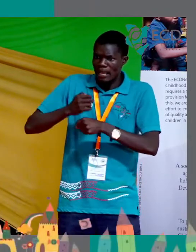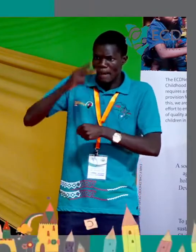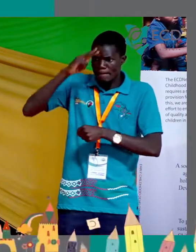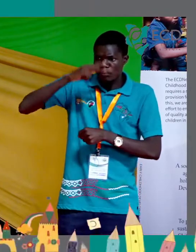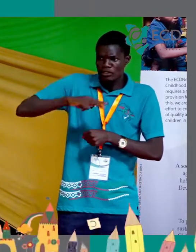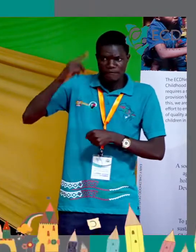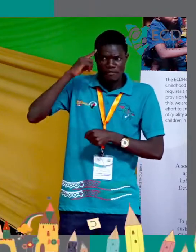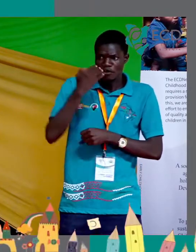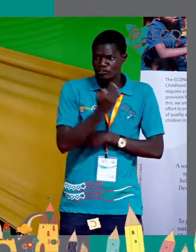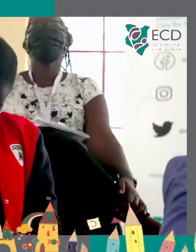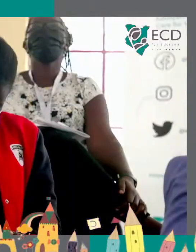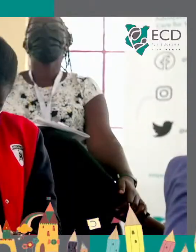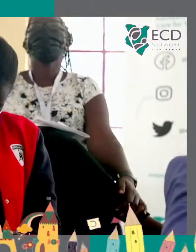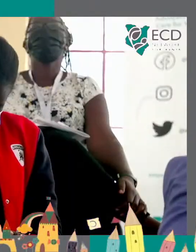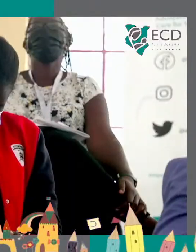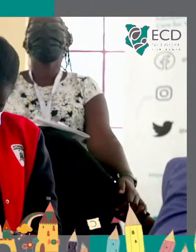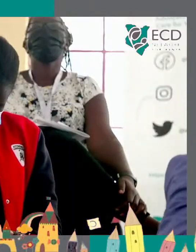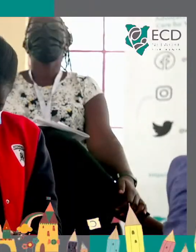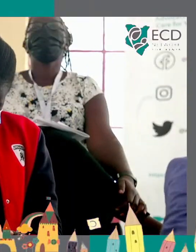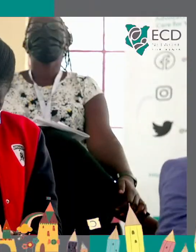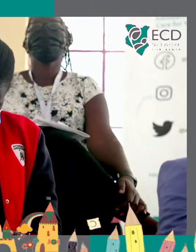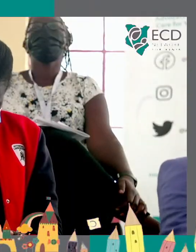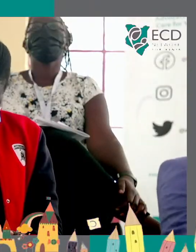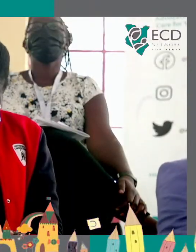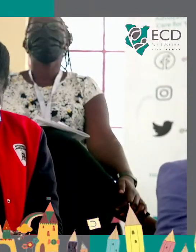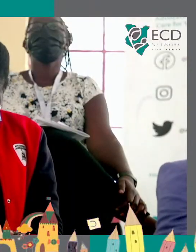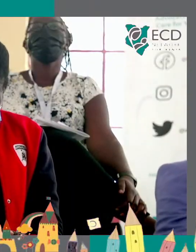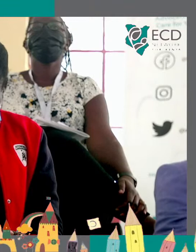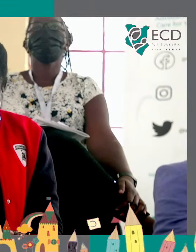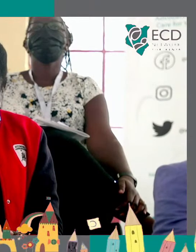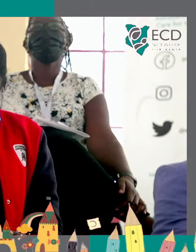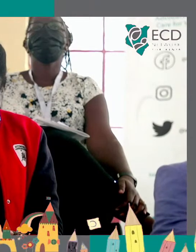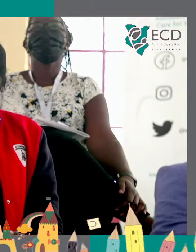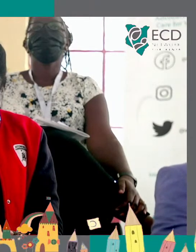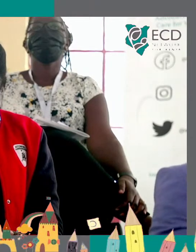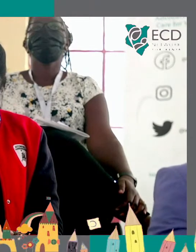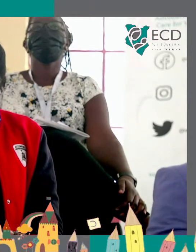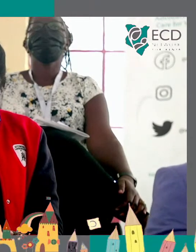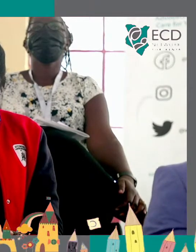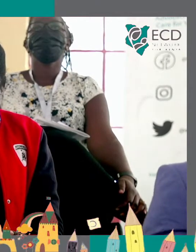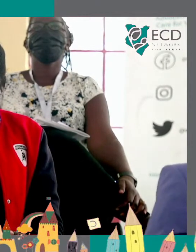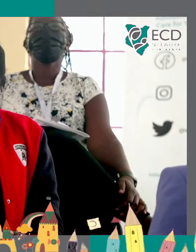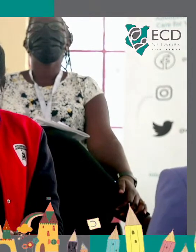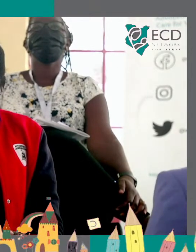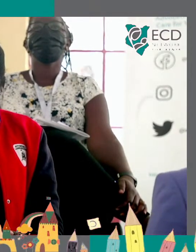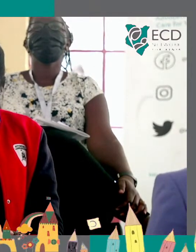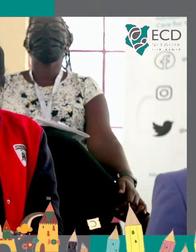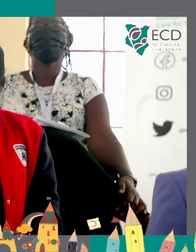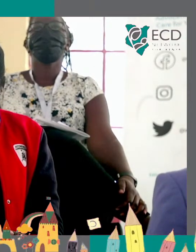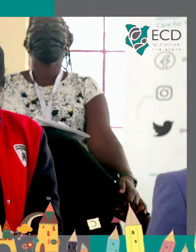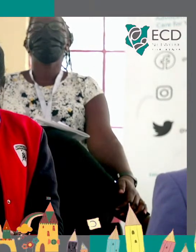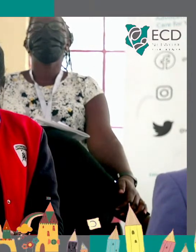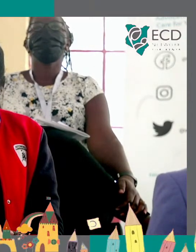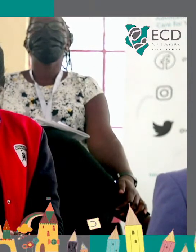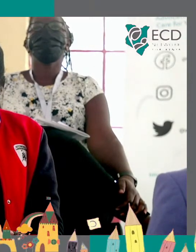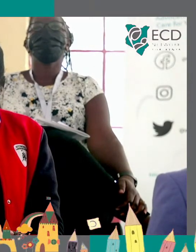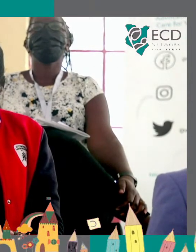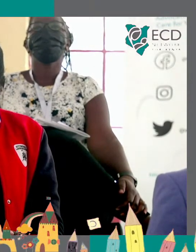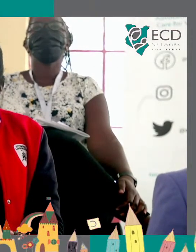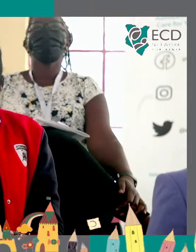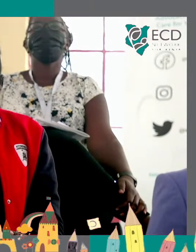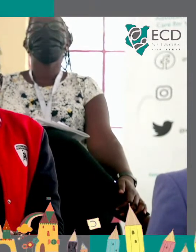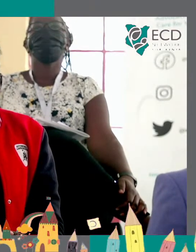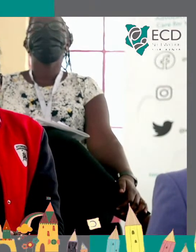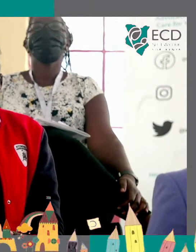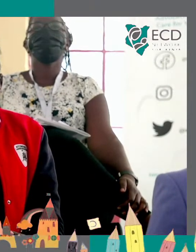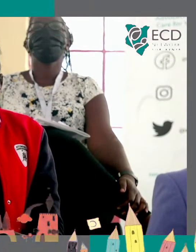you very much, Afghan ECD Kenya. We can't thank you enough. Thank you so much, because now we are now getting into a system where we can